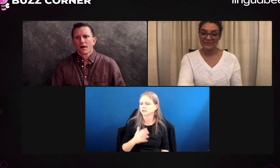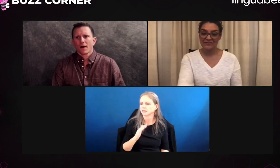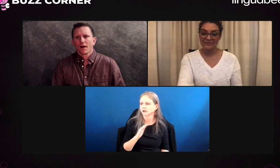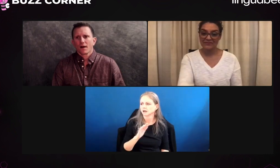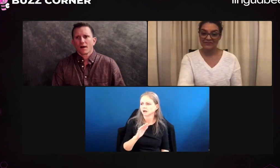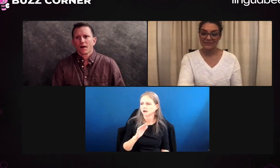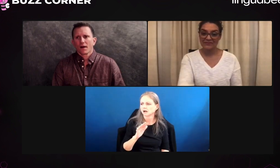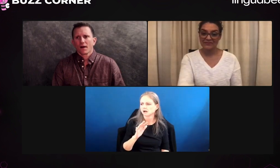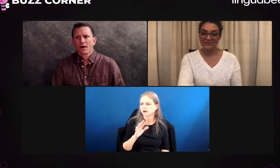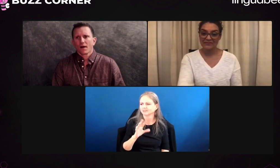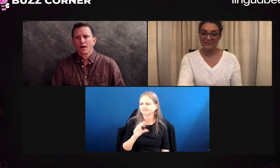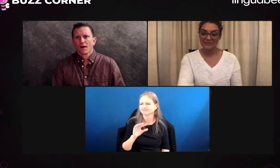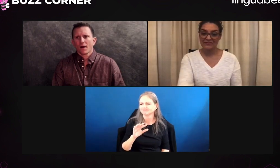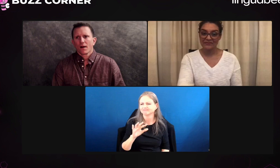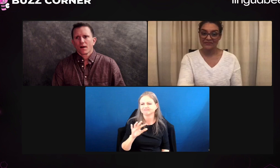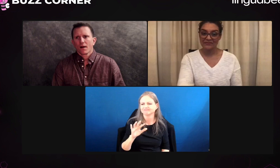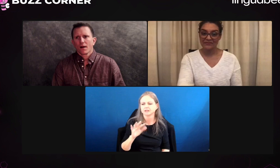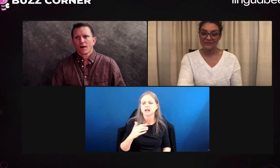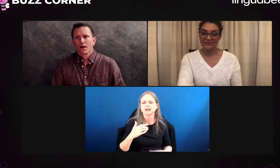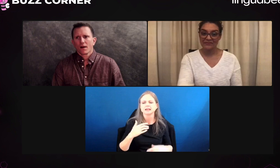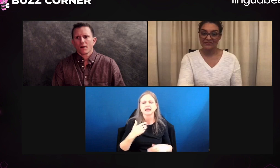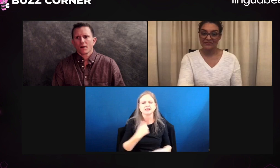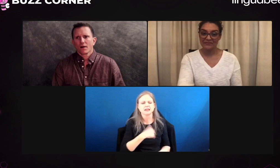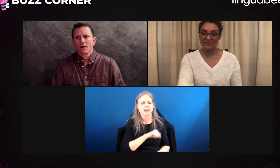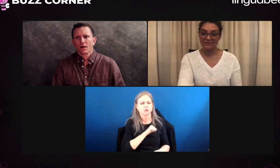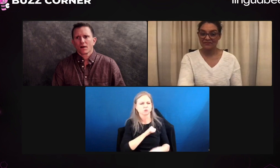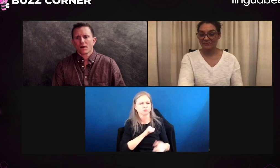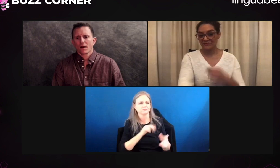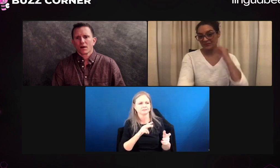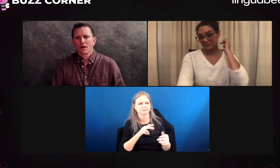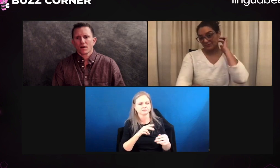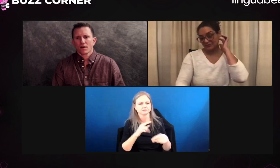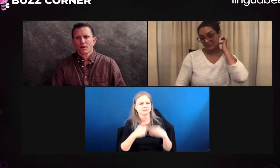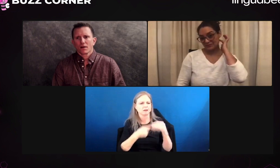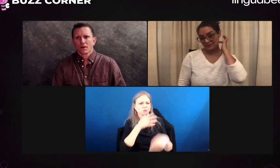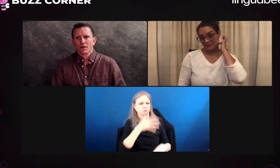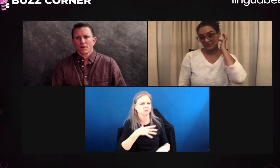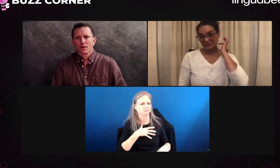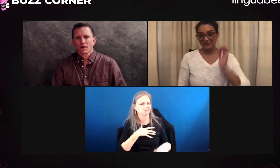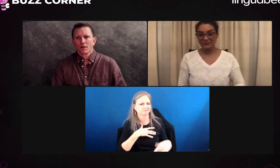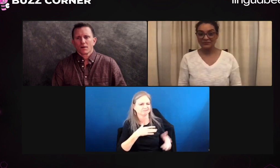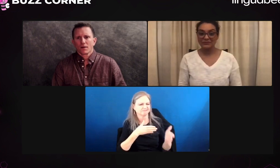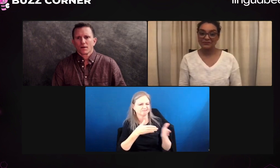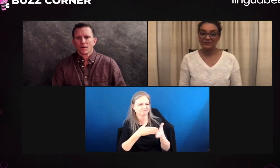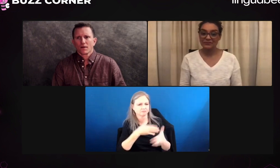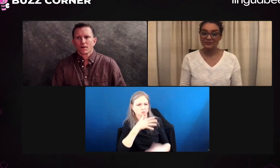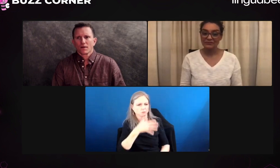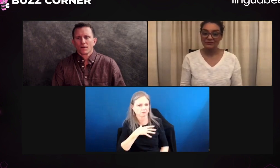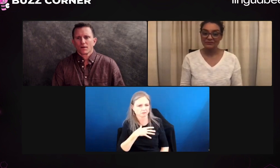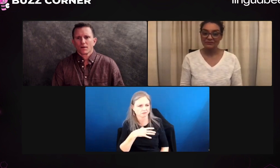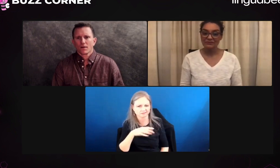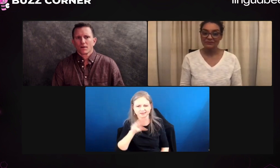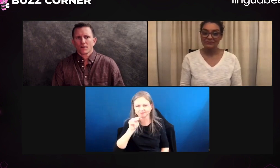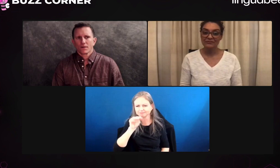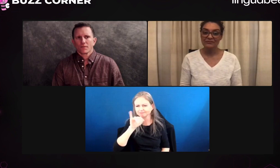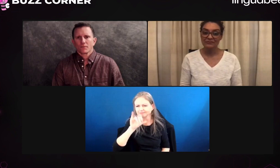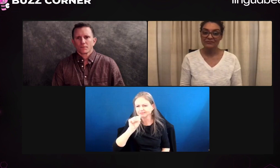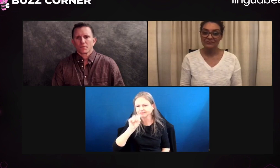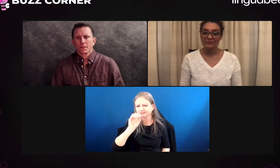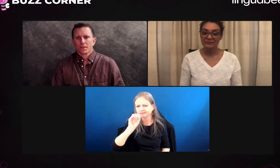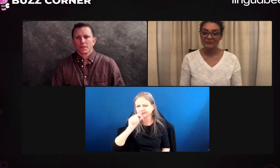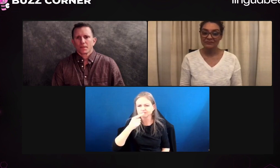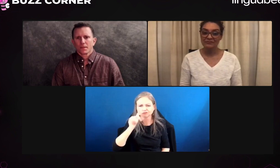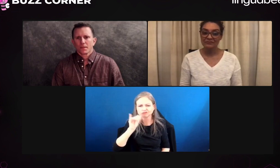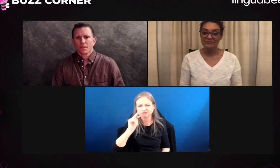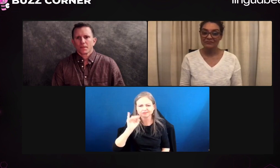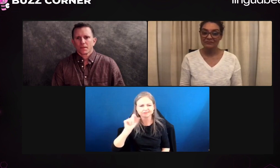my stomach. And I was visiting this new caretaker. And so,